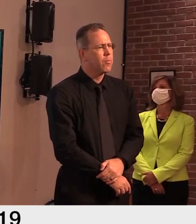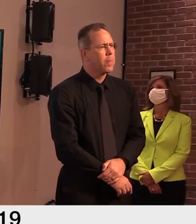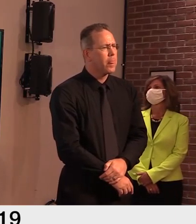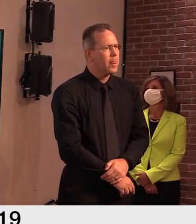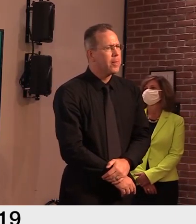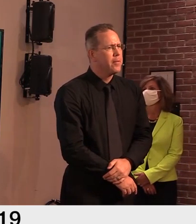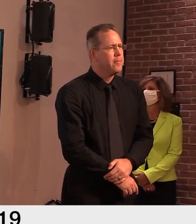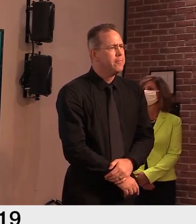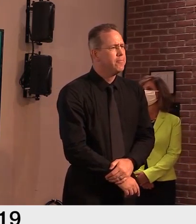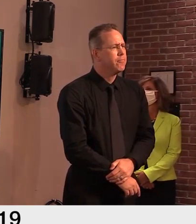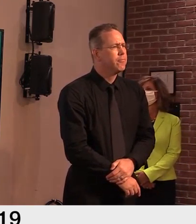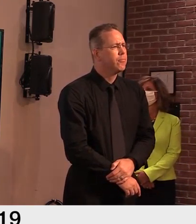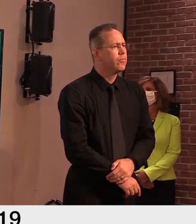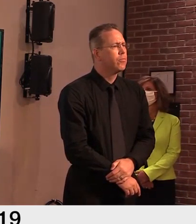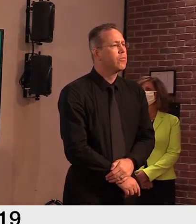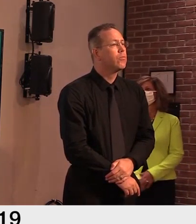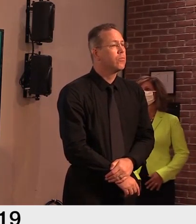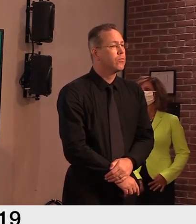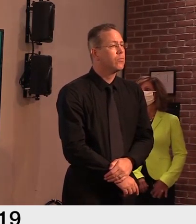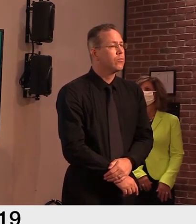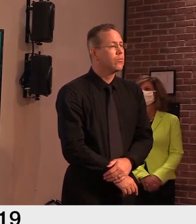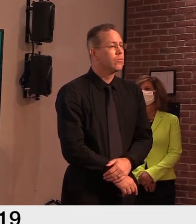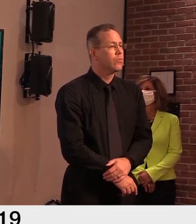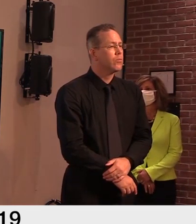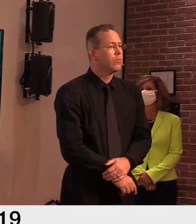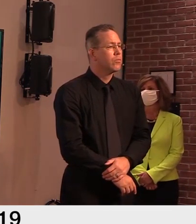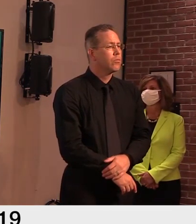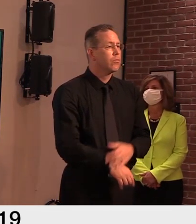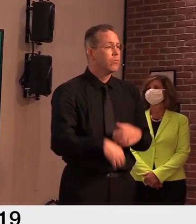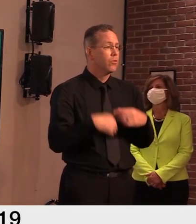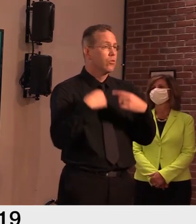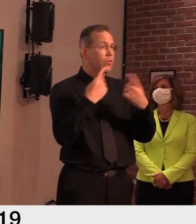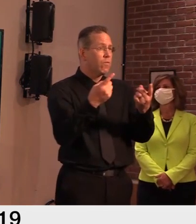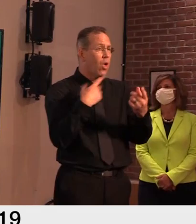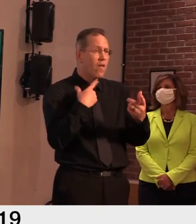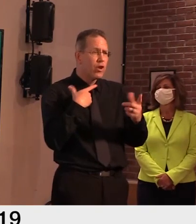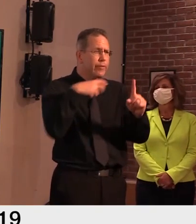would theoretically expect those numbers to go down if everyone is quarantining and isolating.